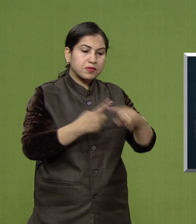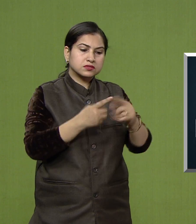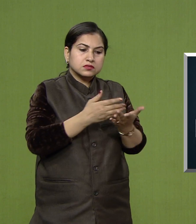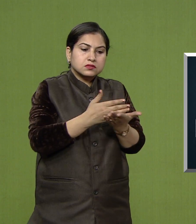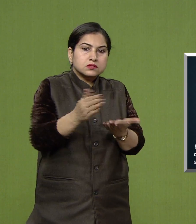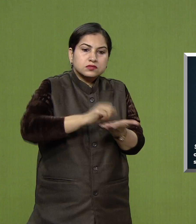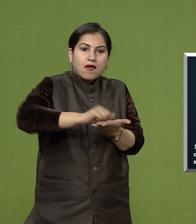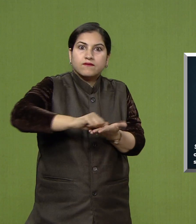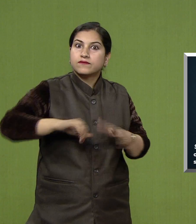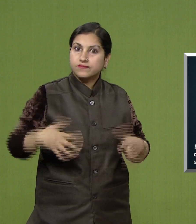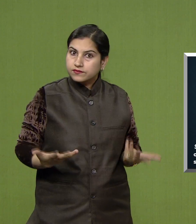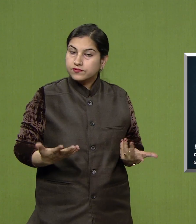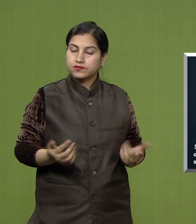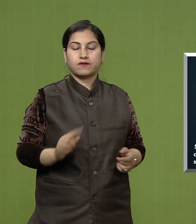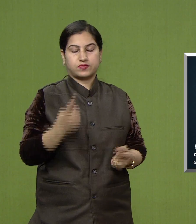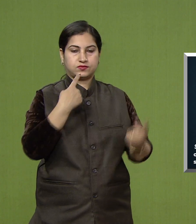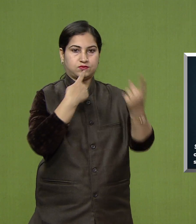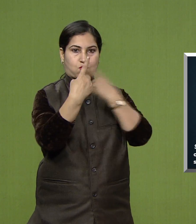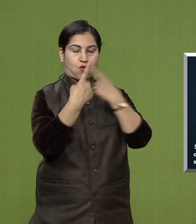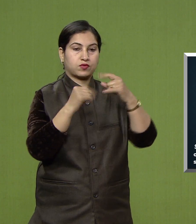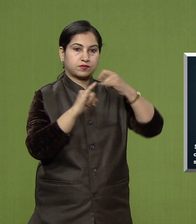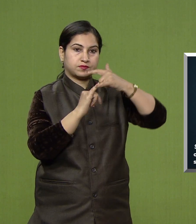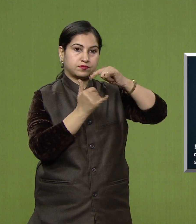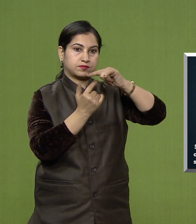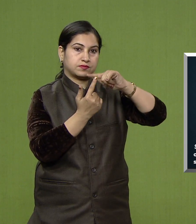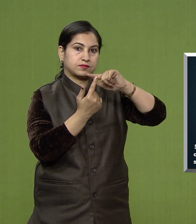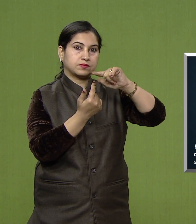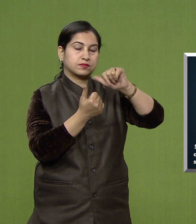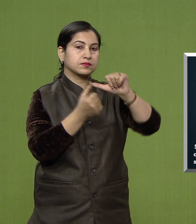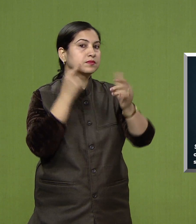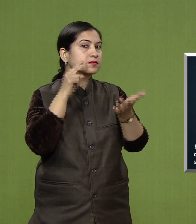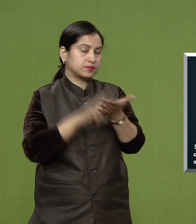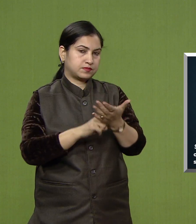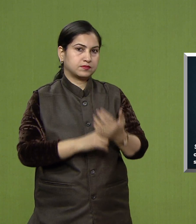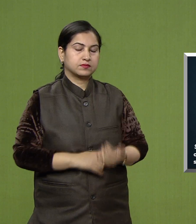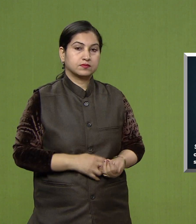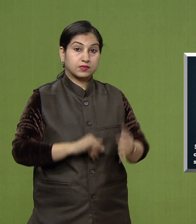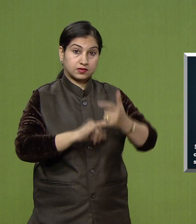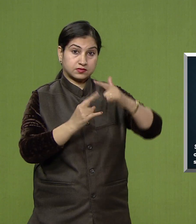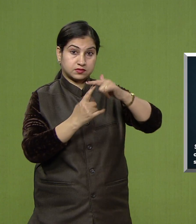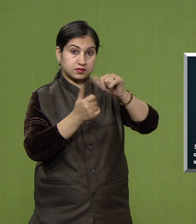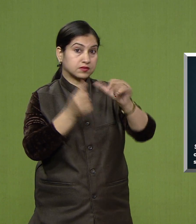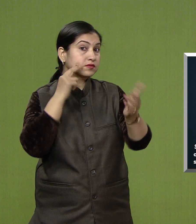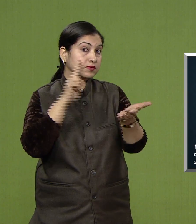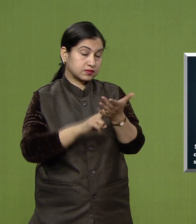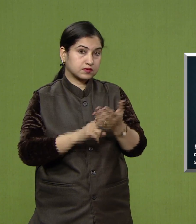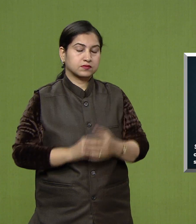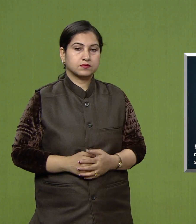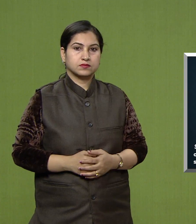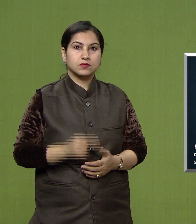First, we will talk about stain. You have seen stain on your clothes, but do you know